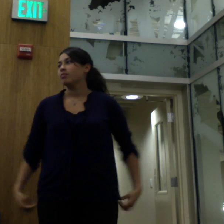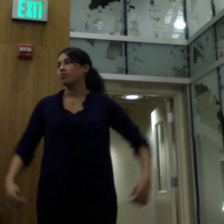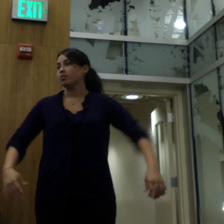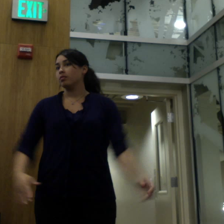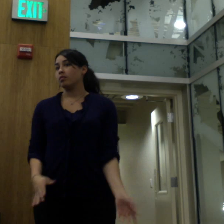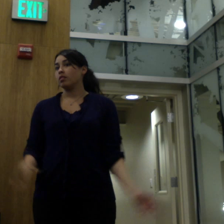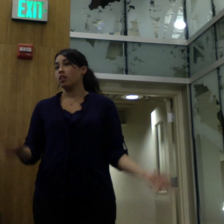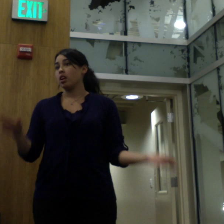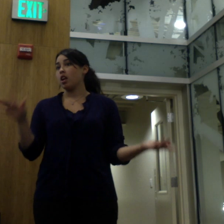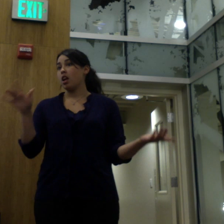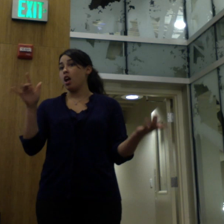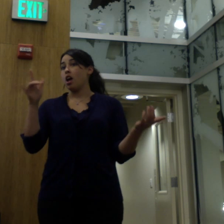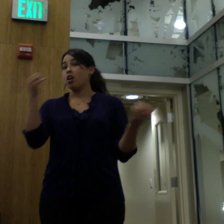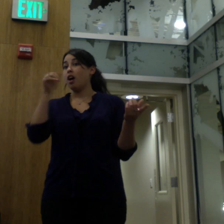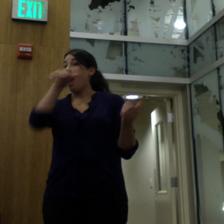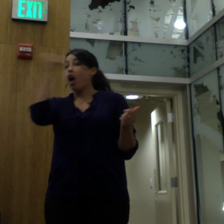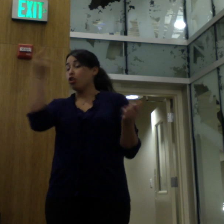Any questions on communication?